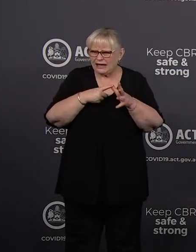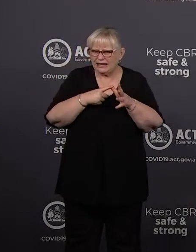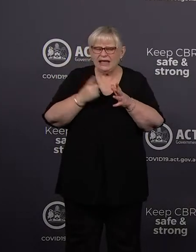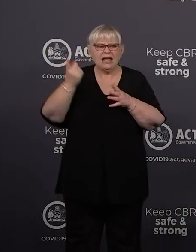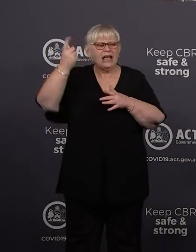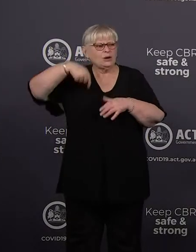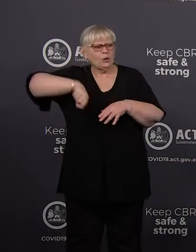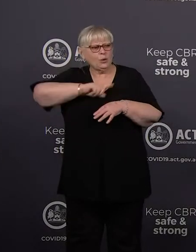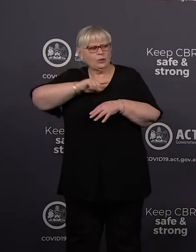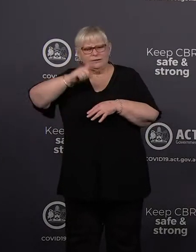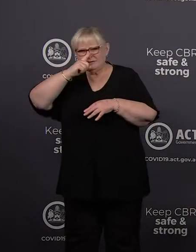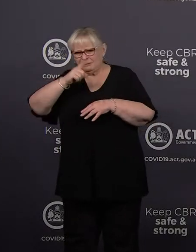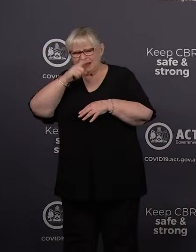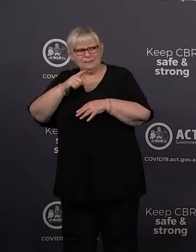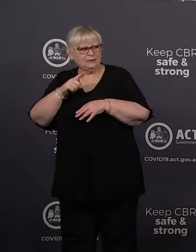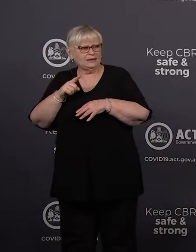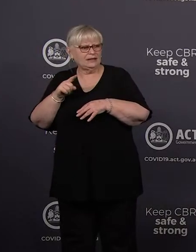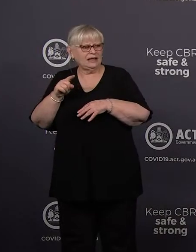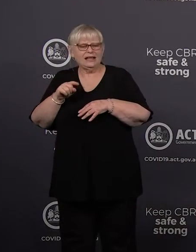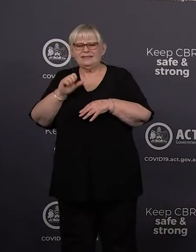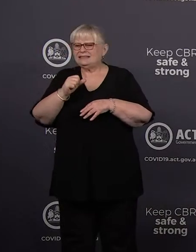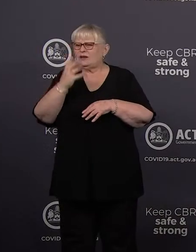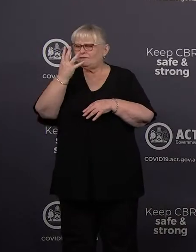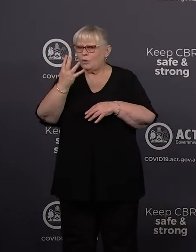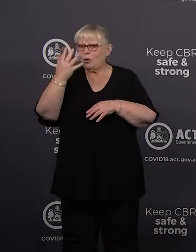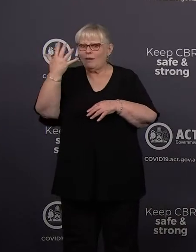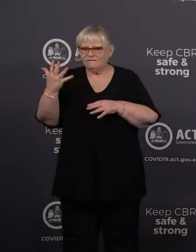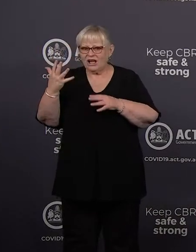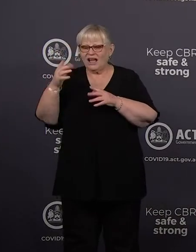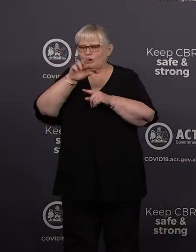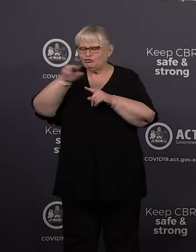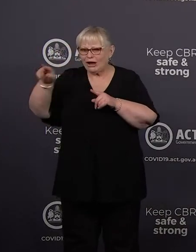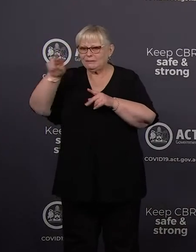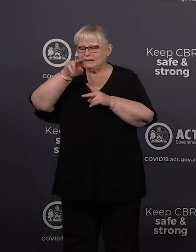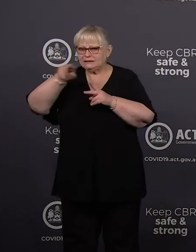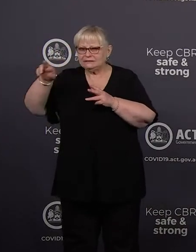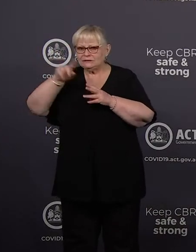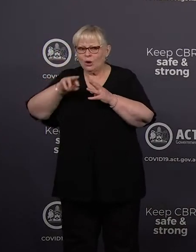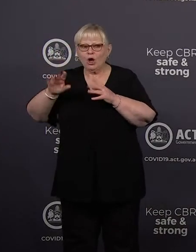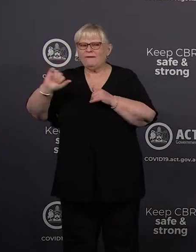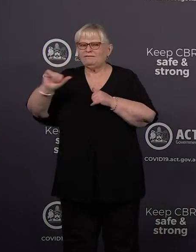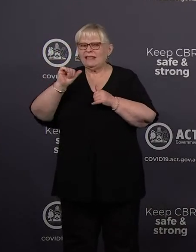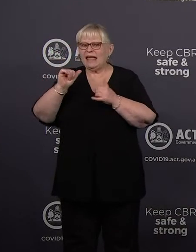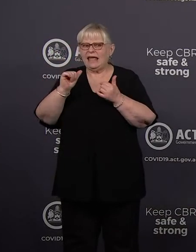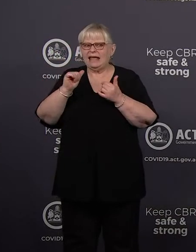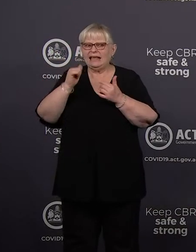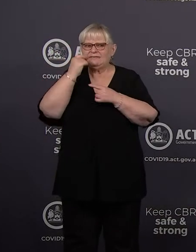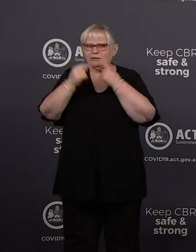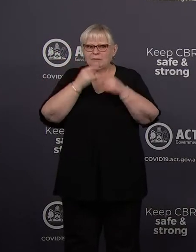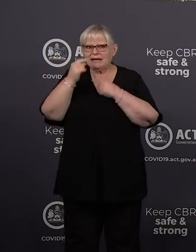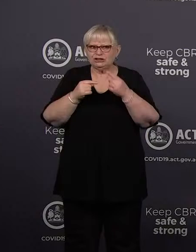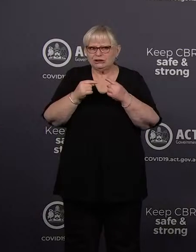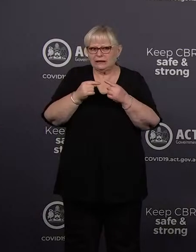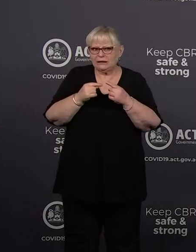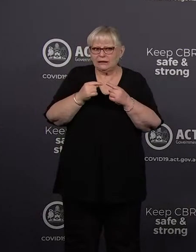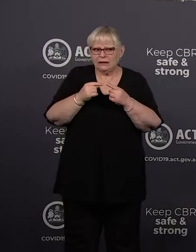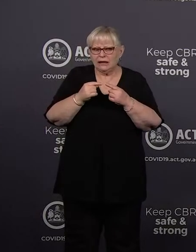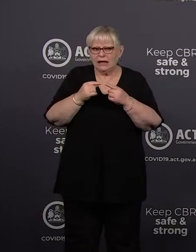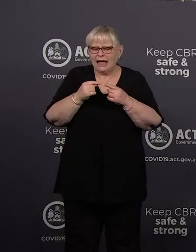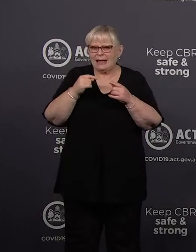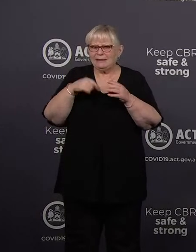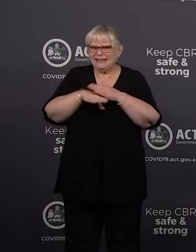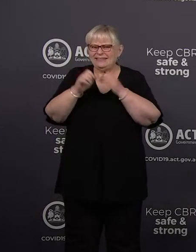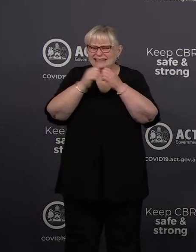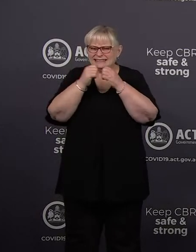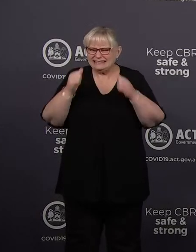in quarantine, there are replicas, up to 4 or 5 replicas of their profiles in the system, so the workload appears 5 times bigger than it should.